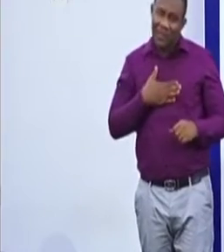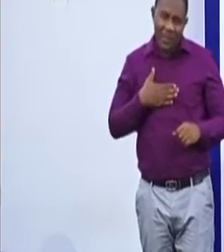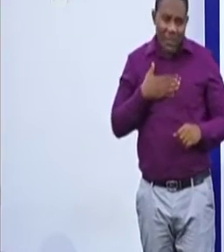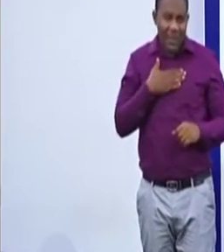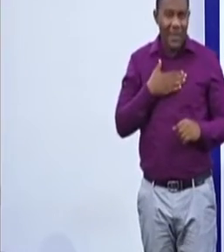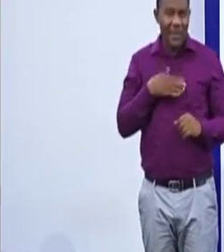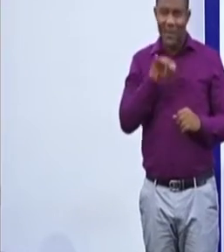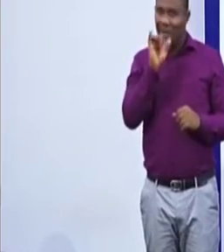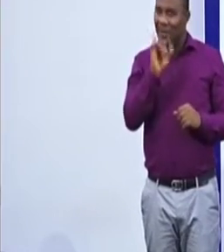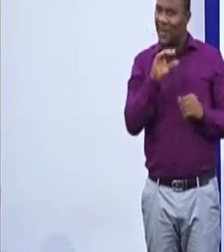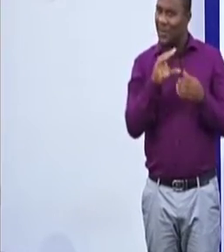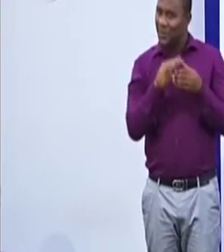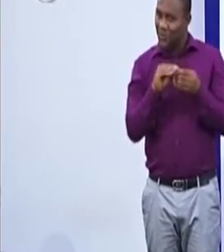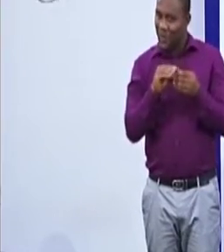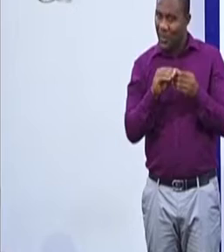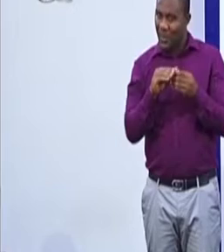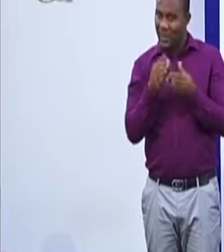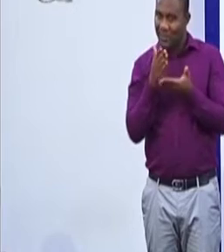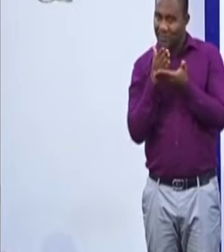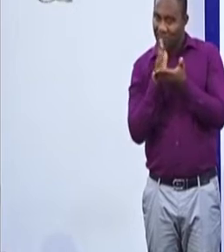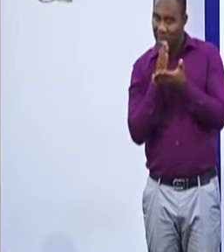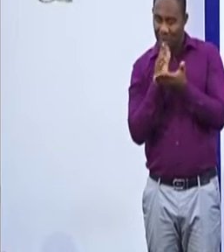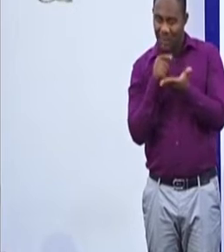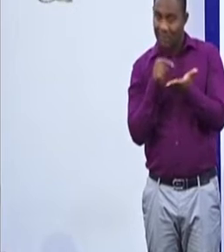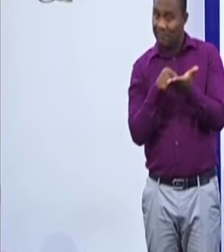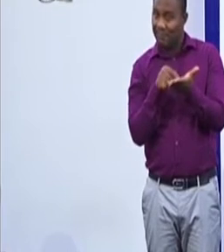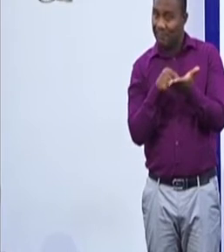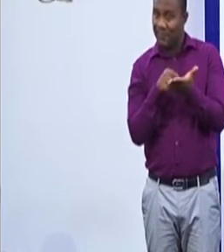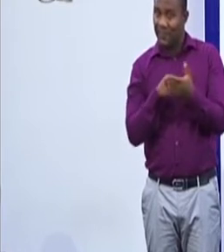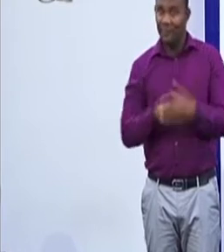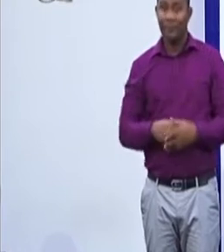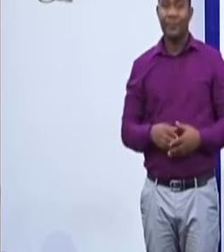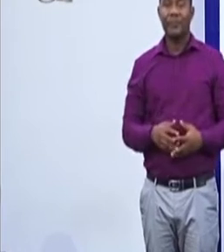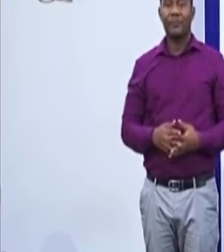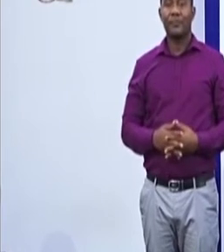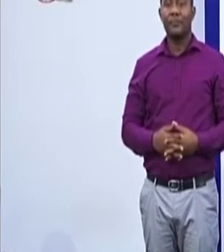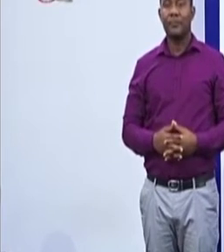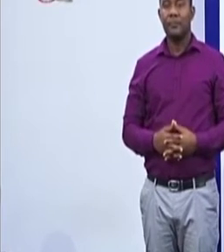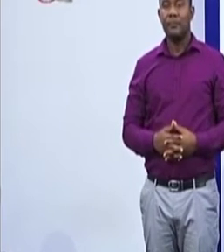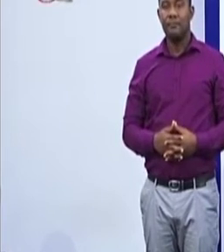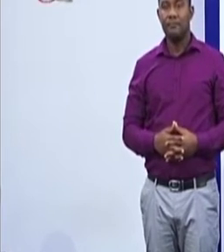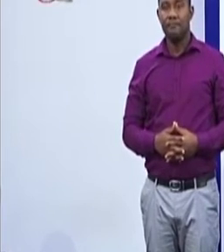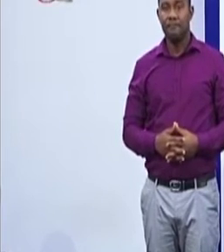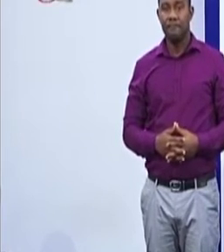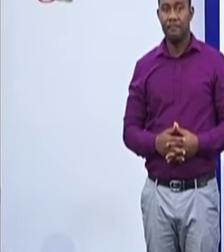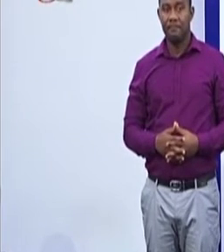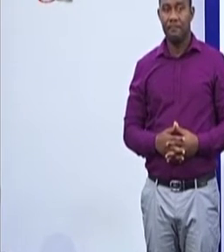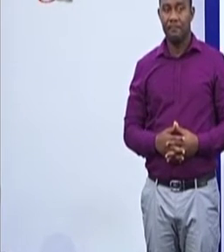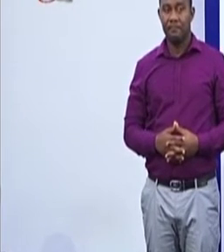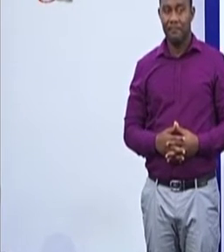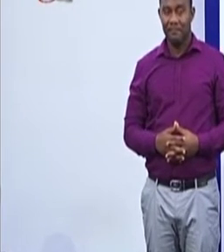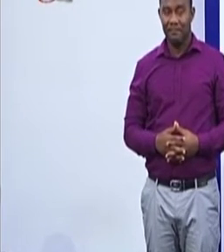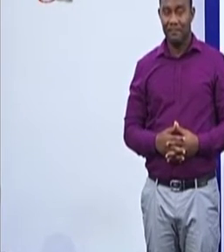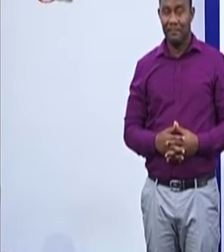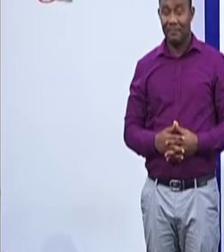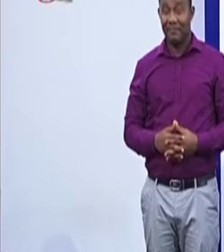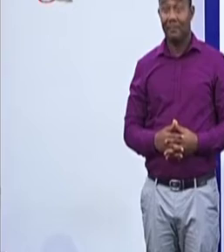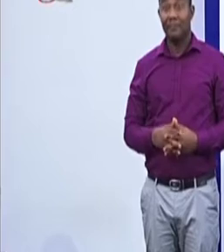to get that context right. Now, Dr. Amma